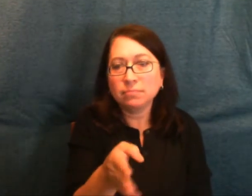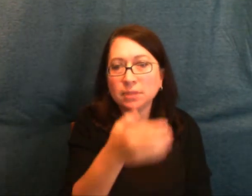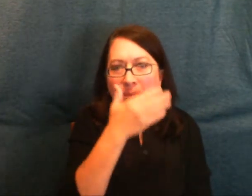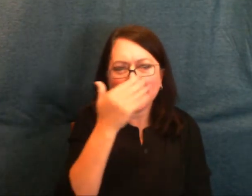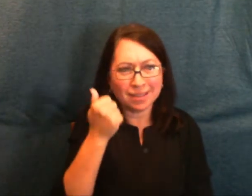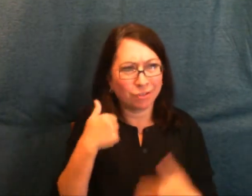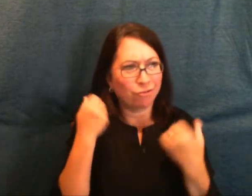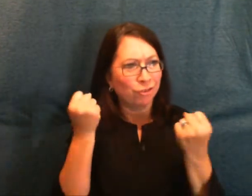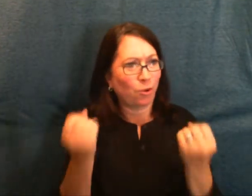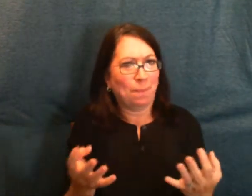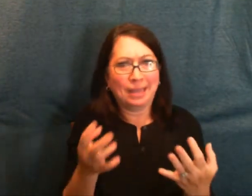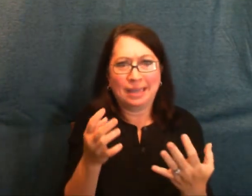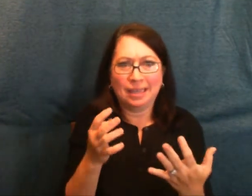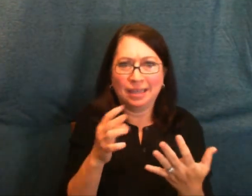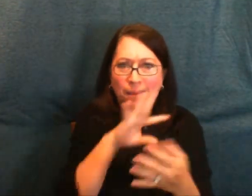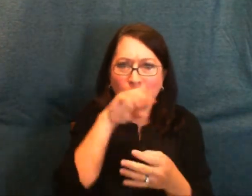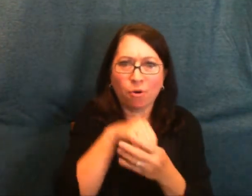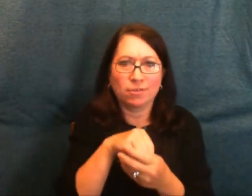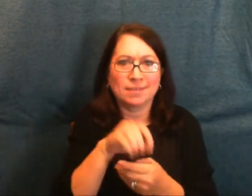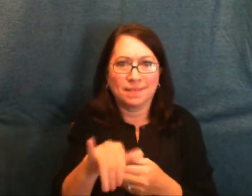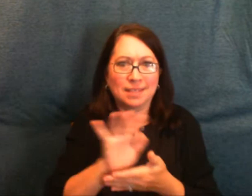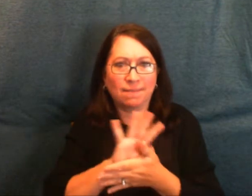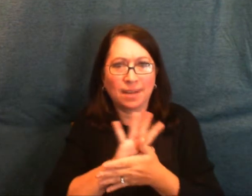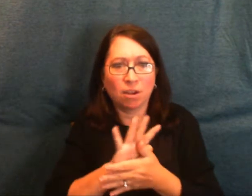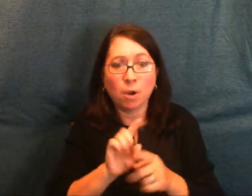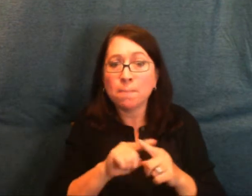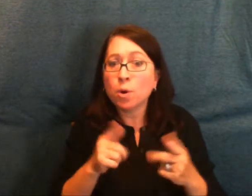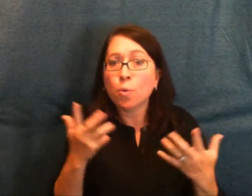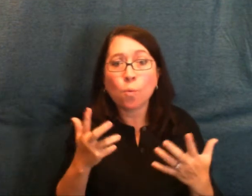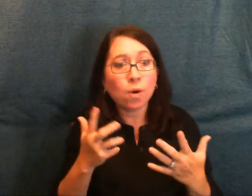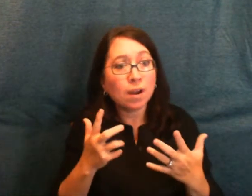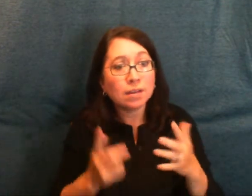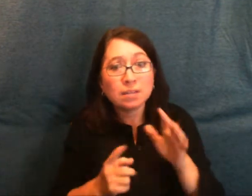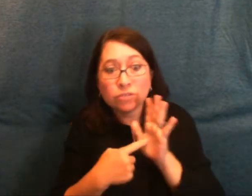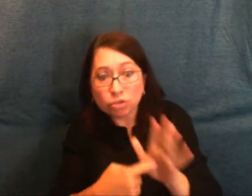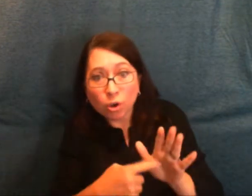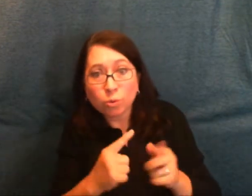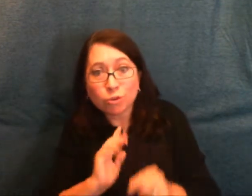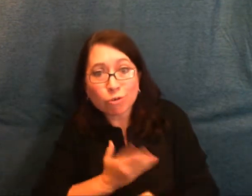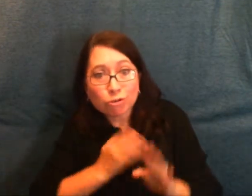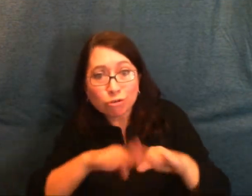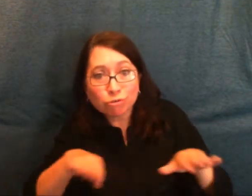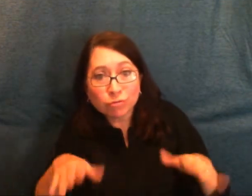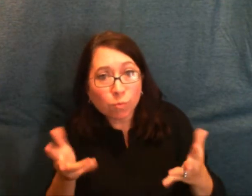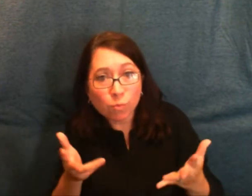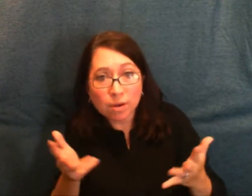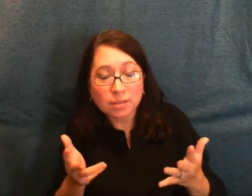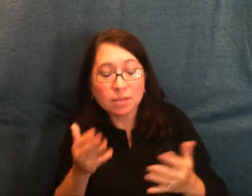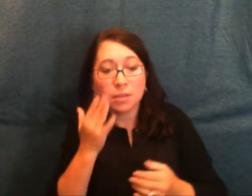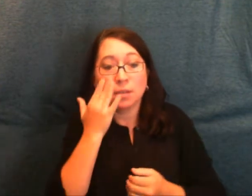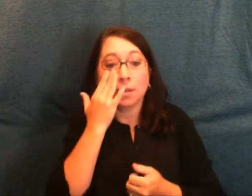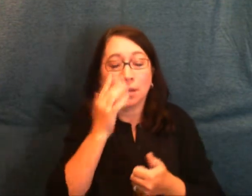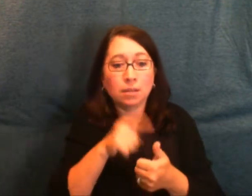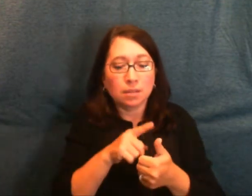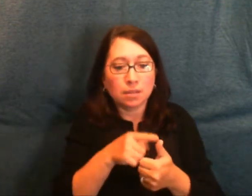so many facets to this video. Basically what it exposed our children to was, first off, a